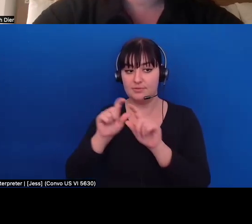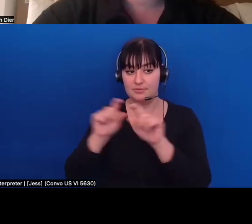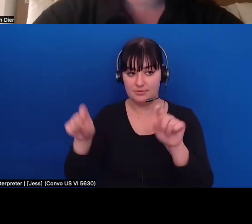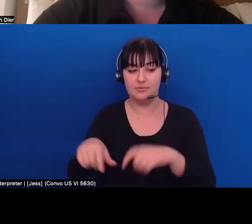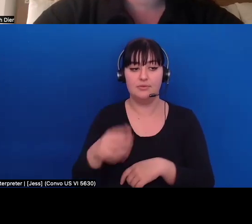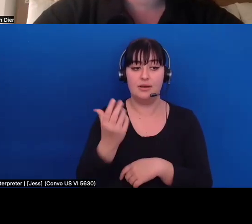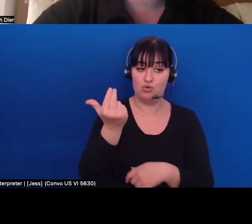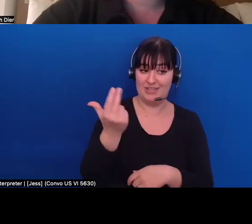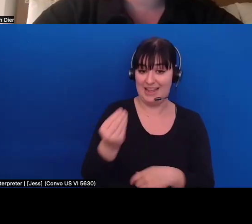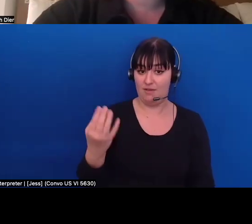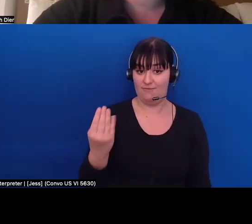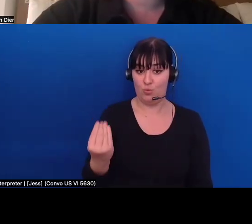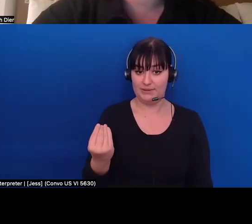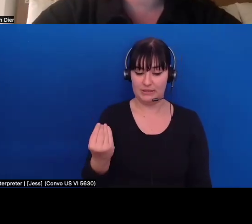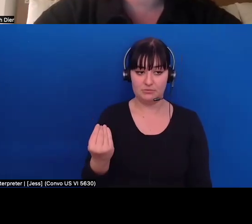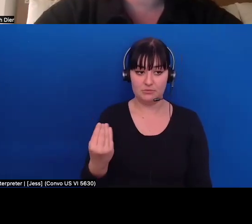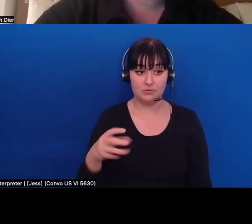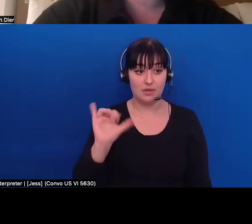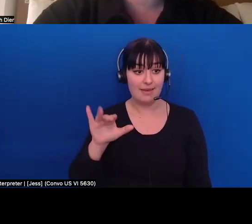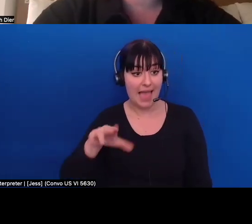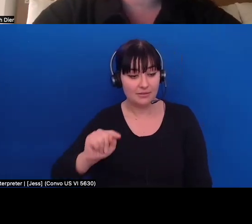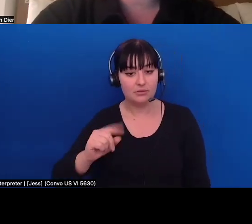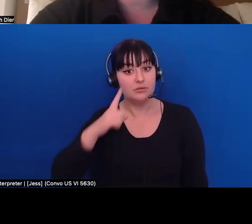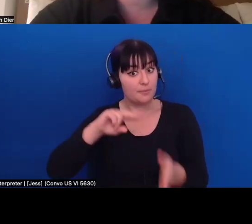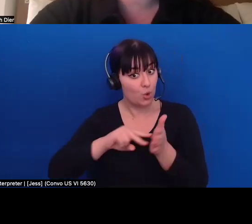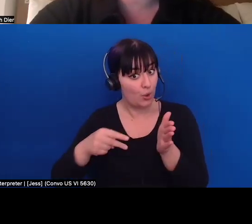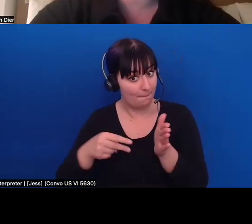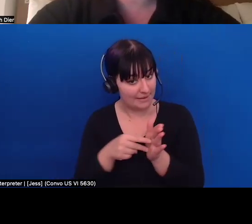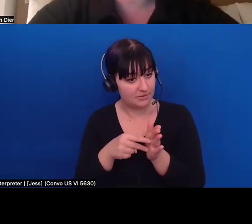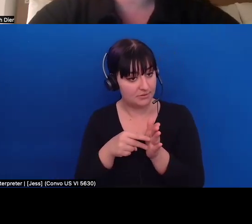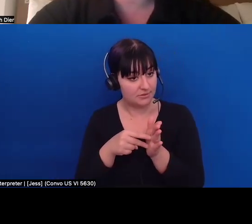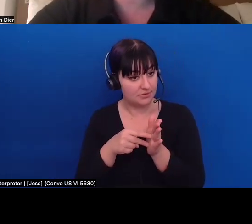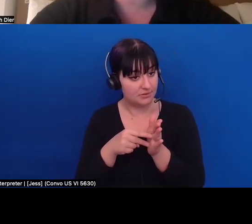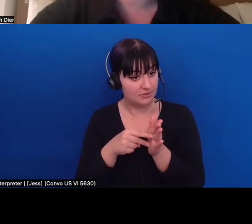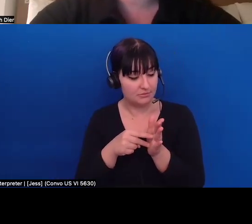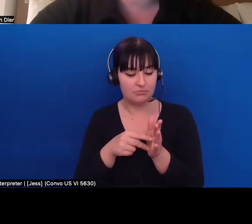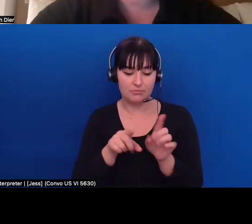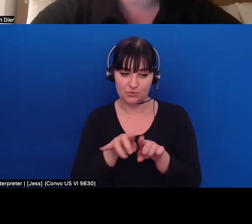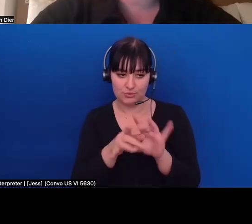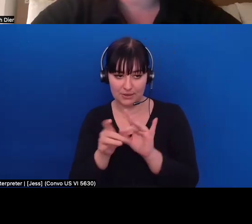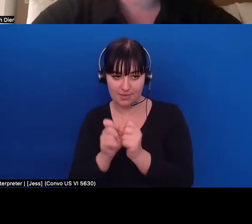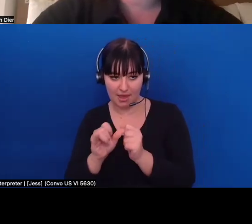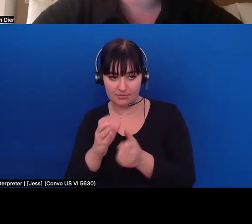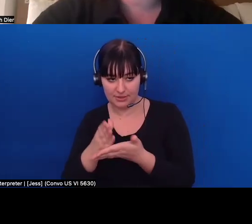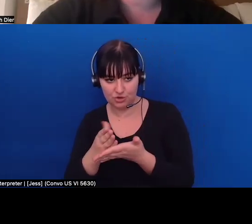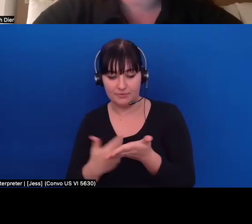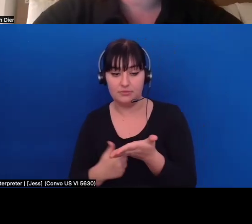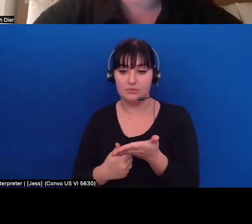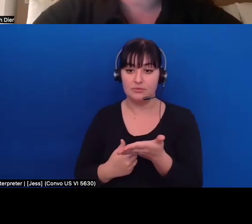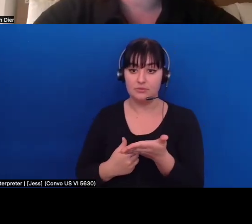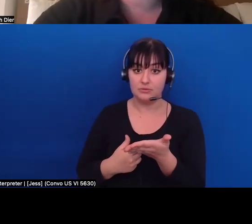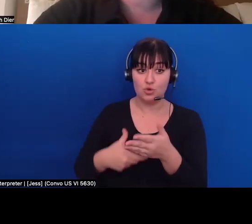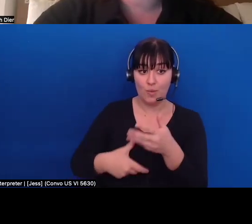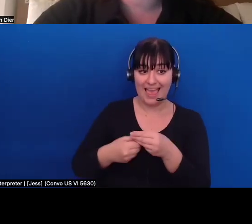14 that this act, the purpose of the act in this, as it relates to this section, was to add a